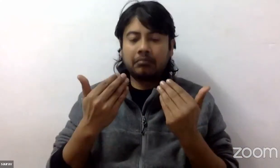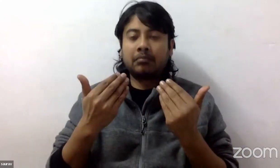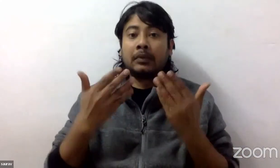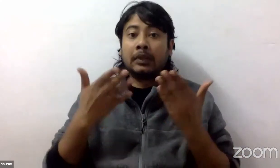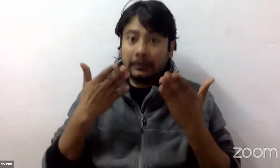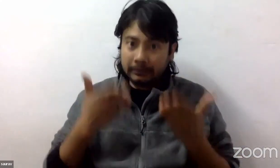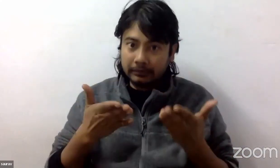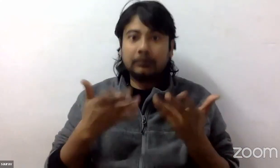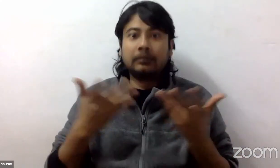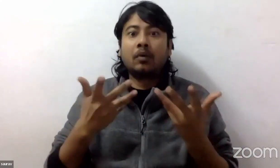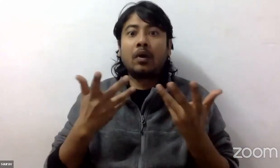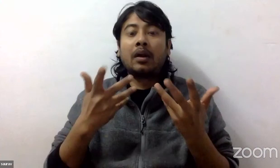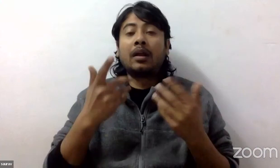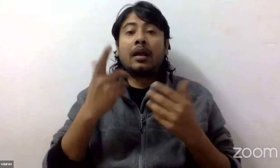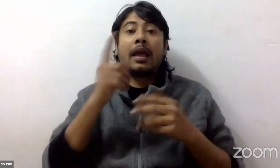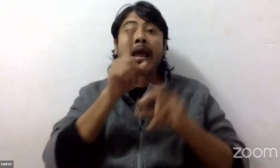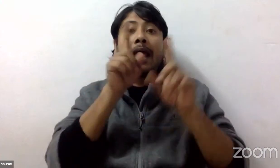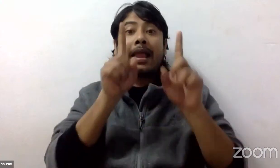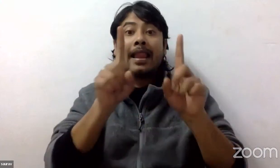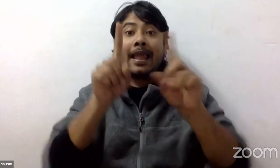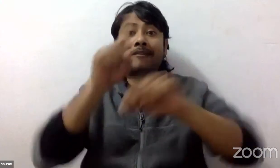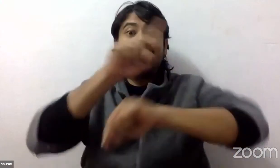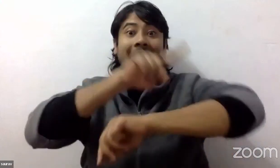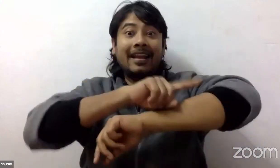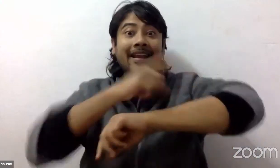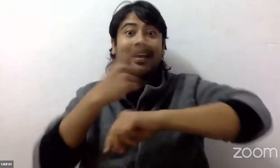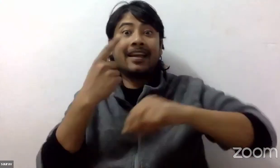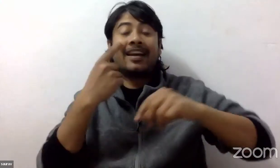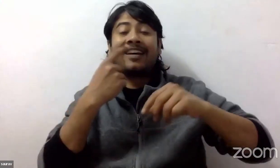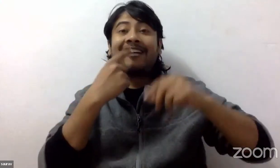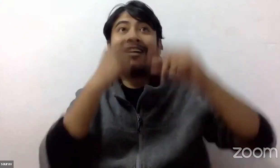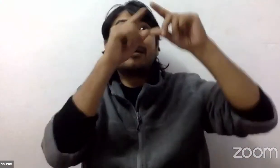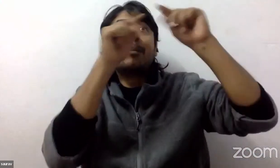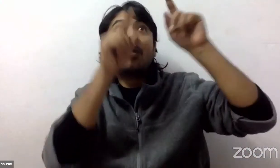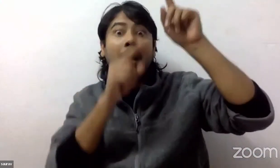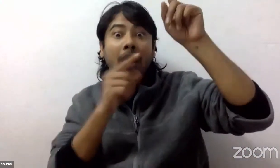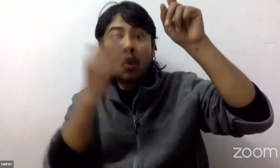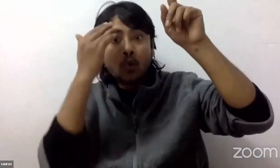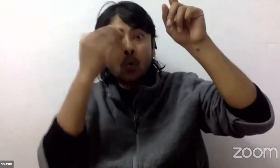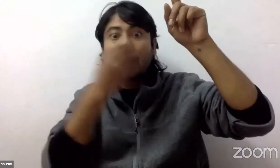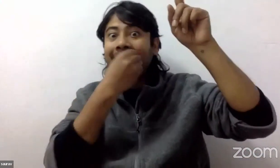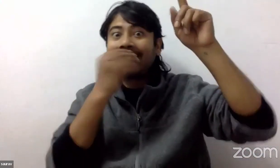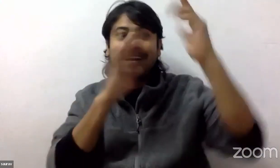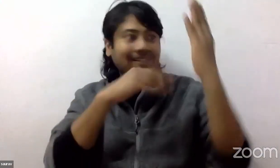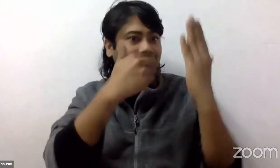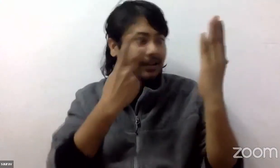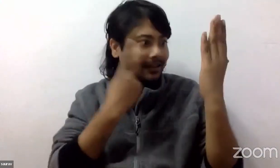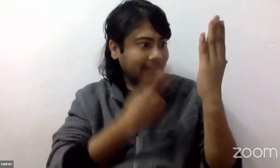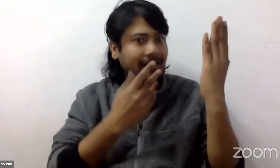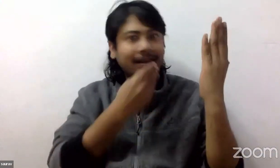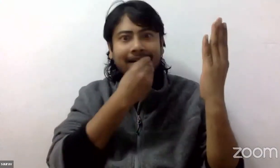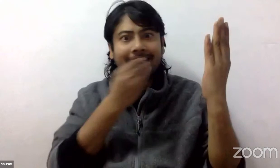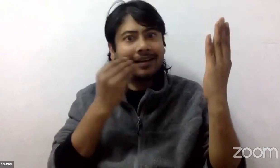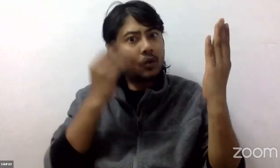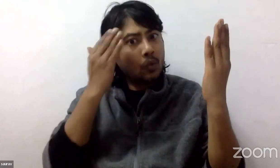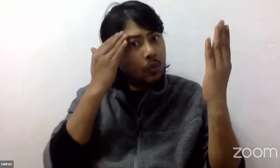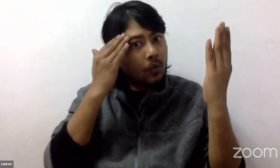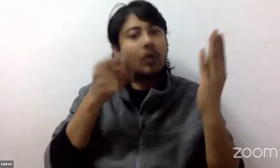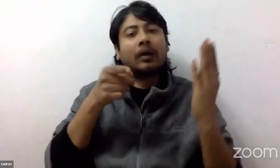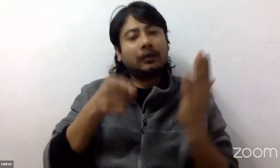apart from pleasing the Supreme Lord, this is the scientific reason. There are some people who do not believe what Krishna says. So